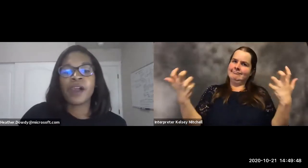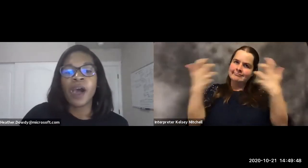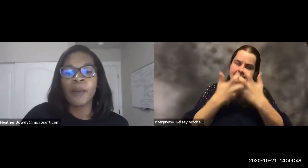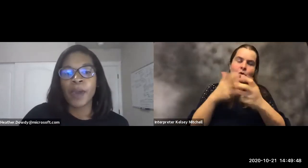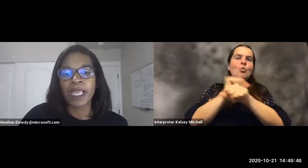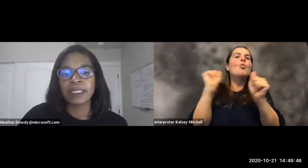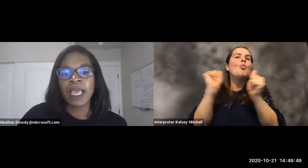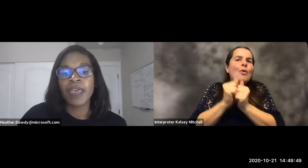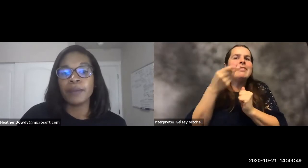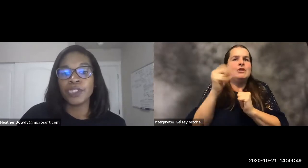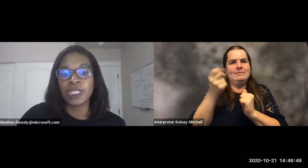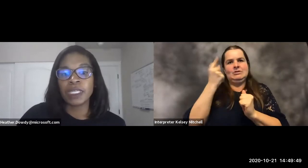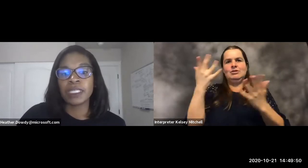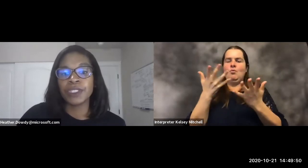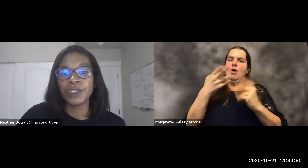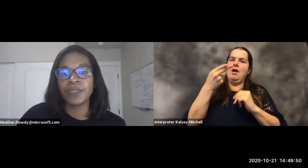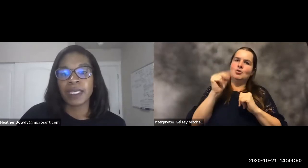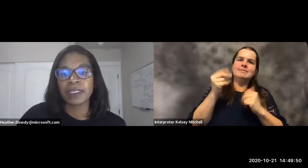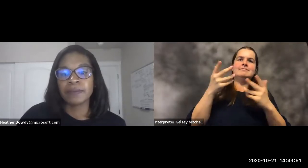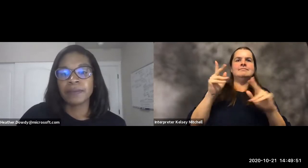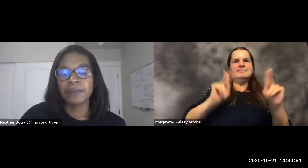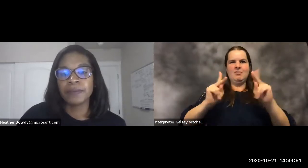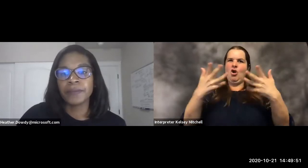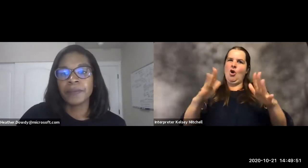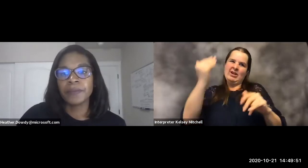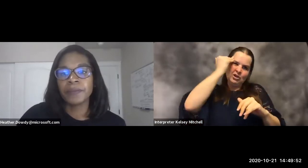And there are a couple ways that machines can do this.